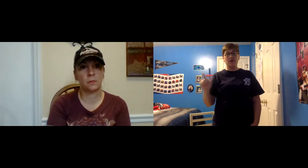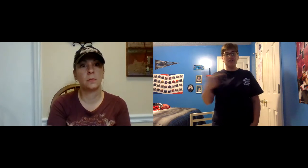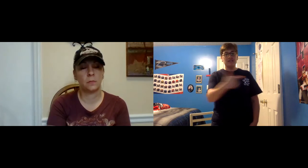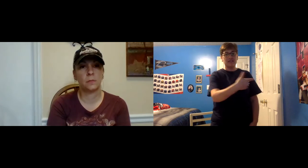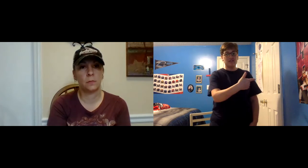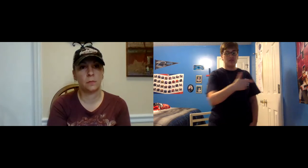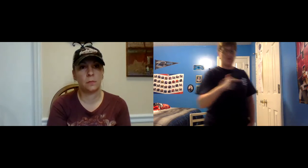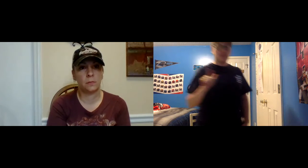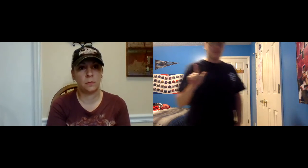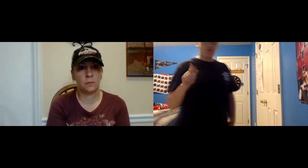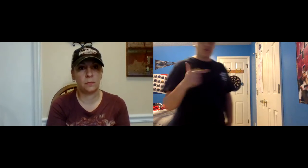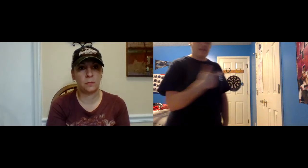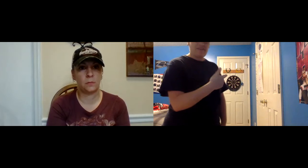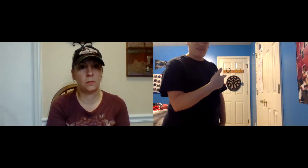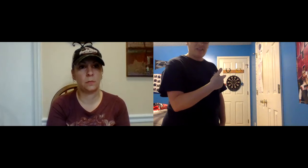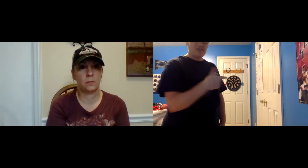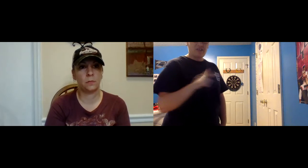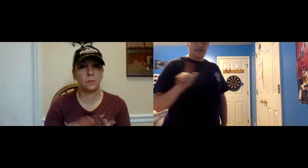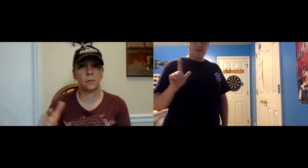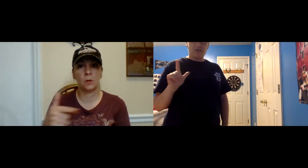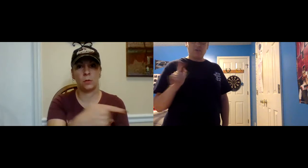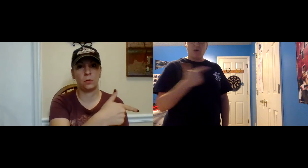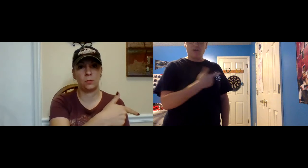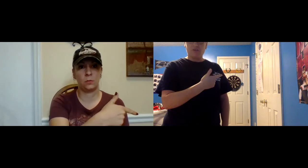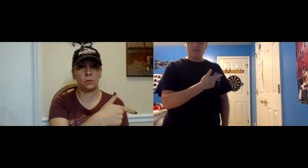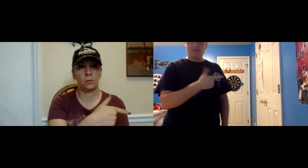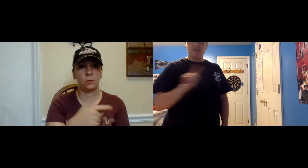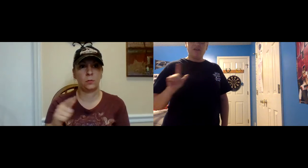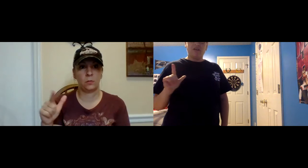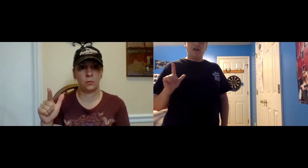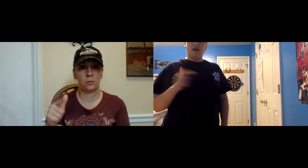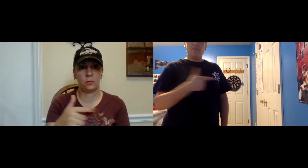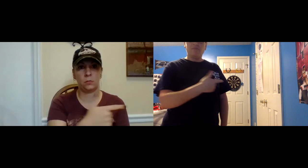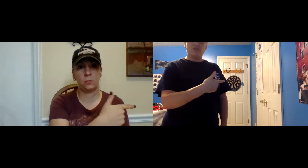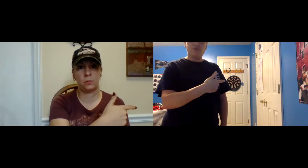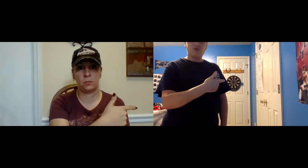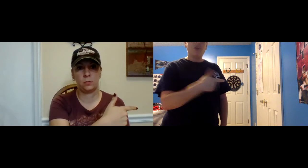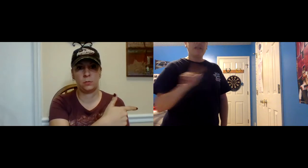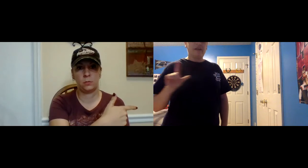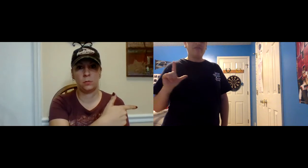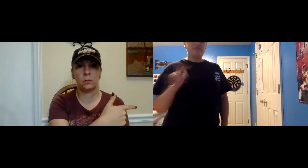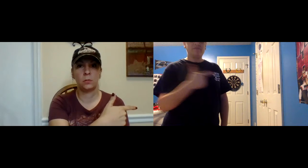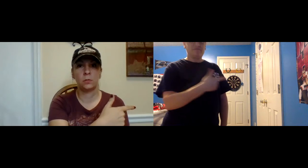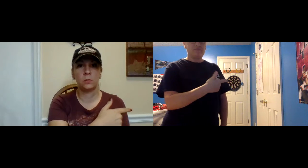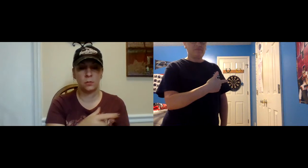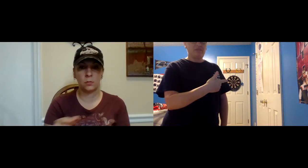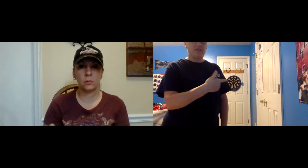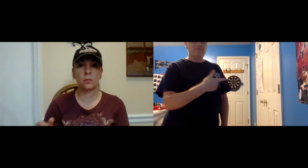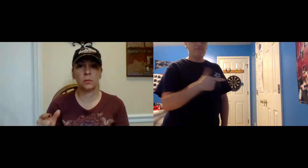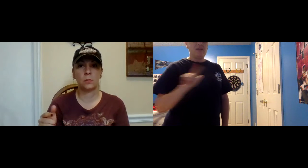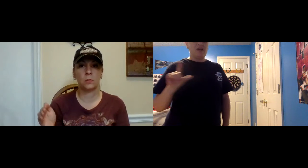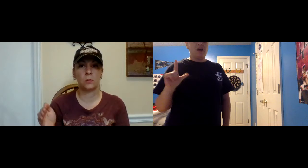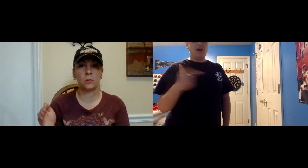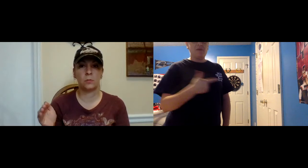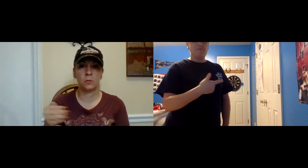or you can just say that you're going to turn left. I feel like there's a glare on the wall over there. You're turning left. Yeah.